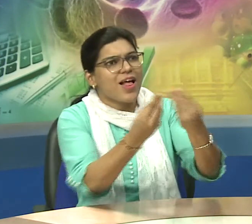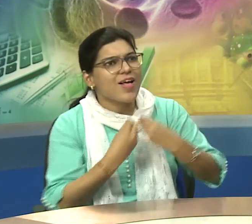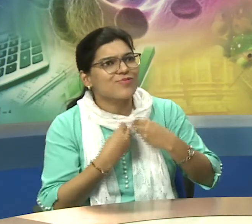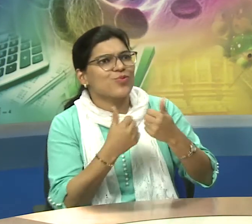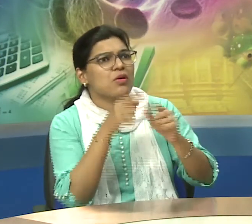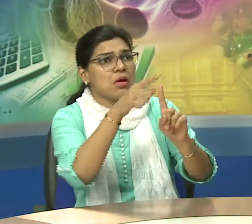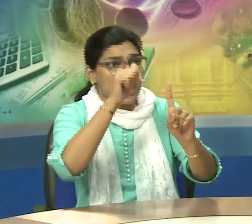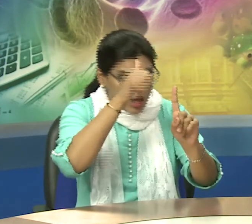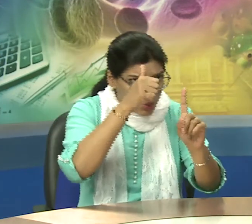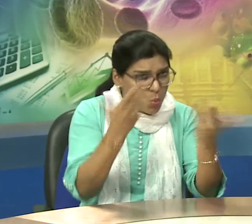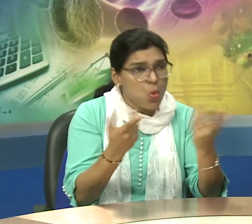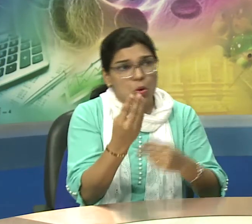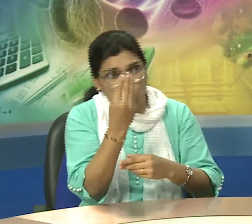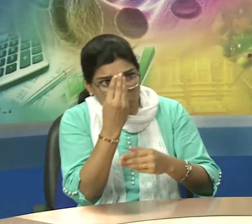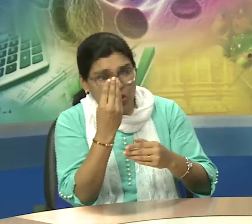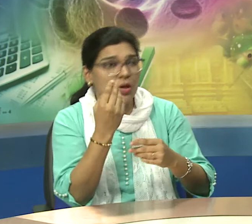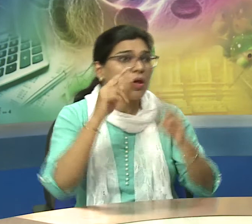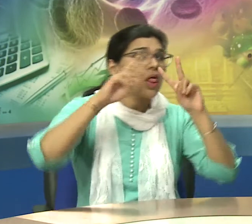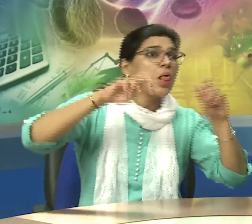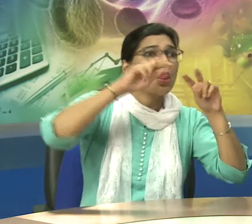such as Hindu, Muslim, Punjabi,